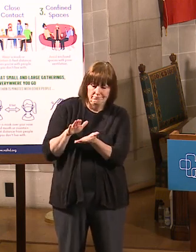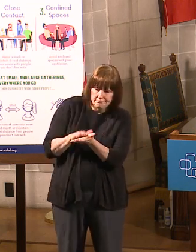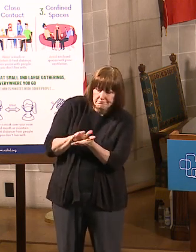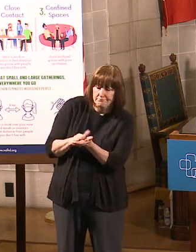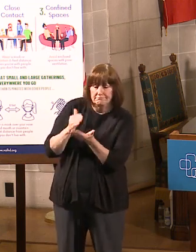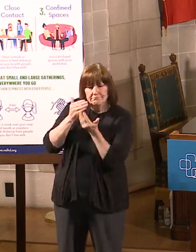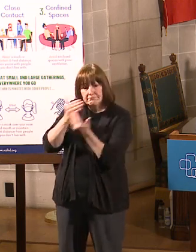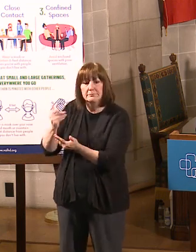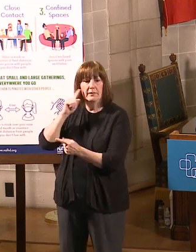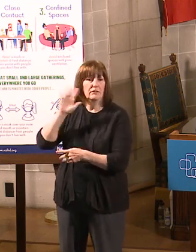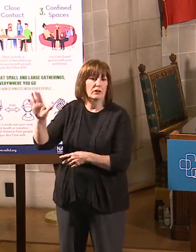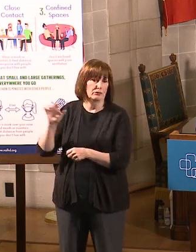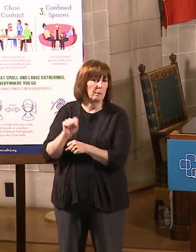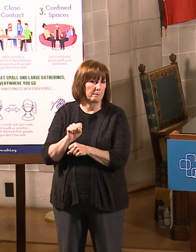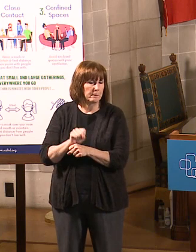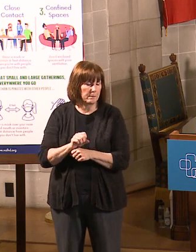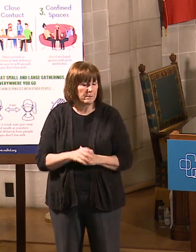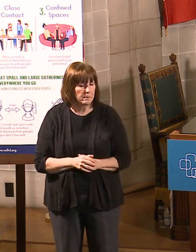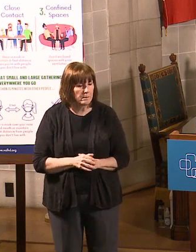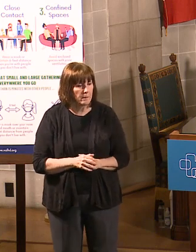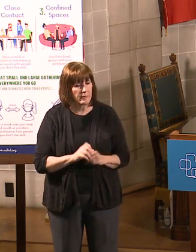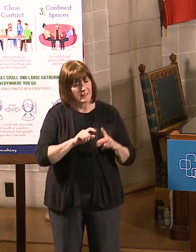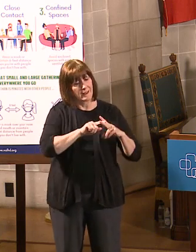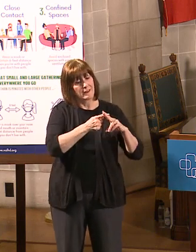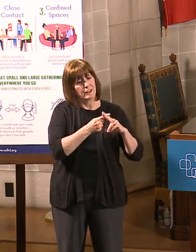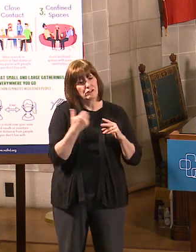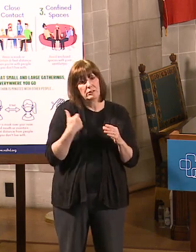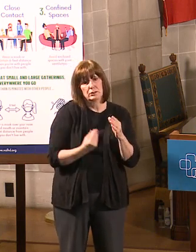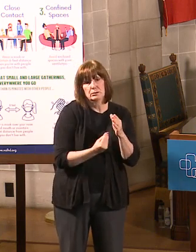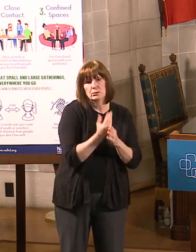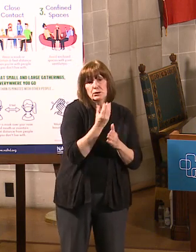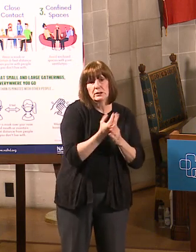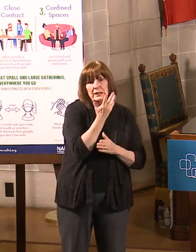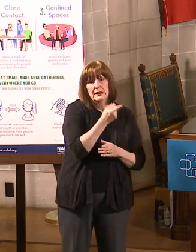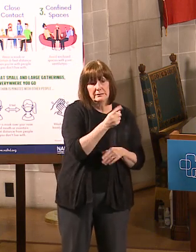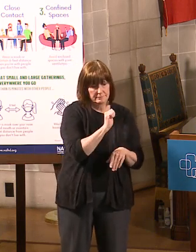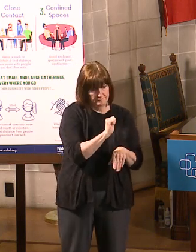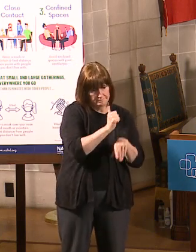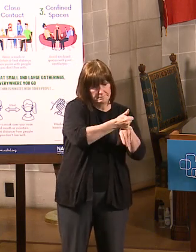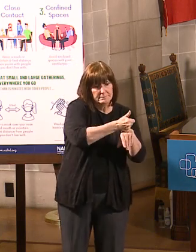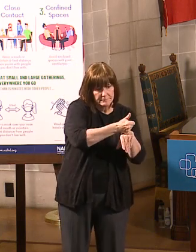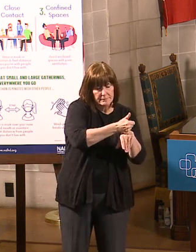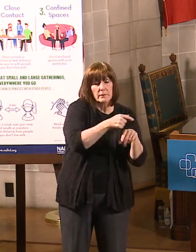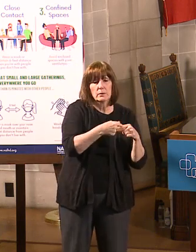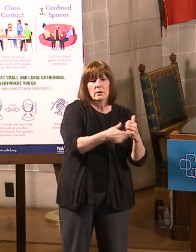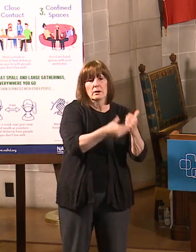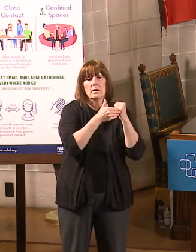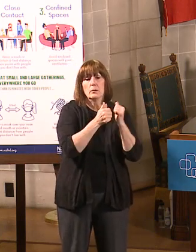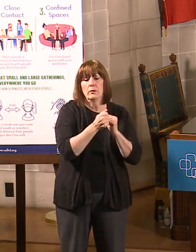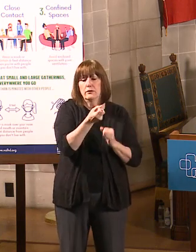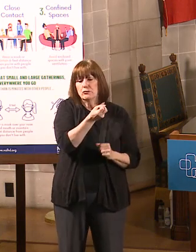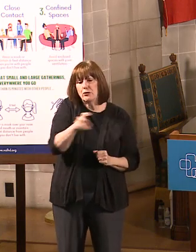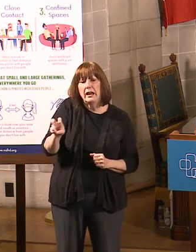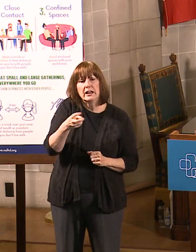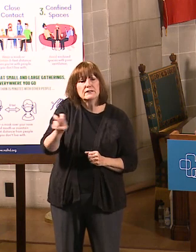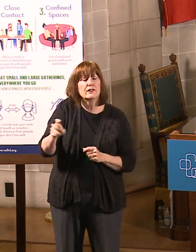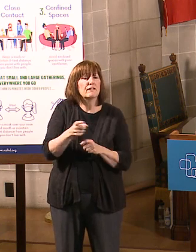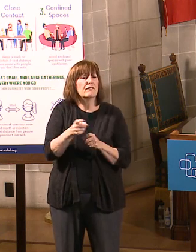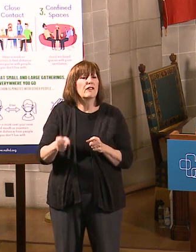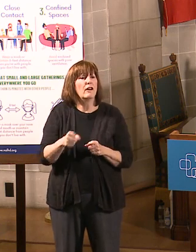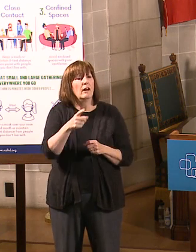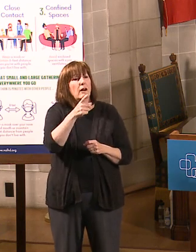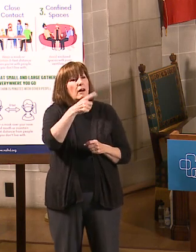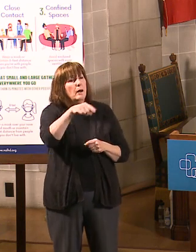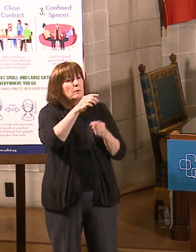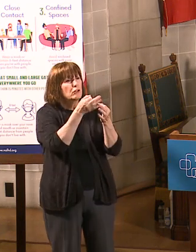for the job they're doing. And initially in the spring, the transfer center was set up to help with transfers mainly from critical